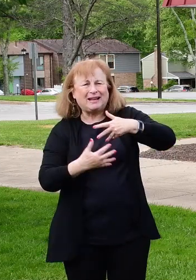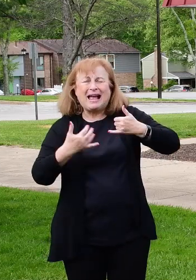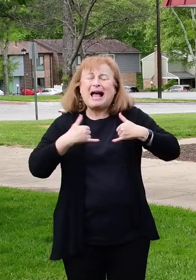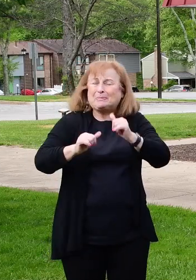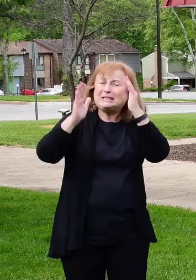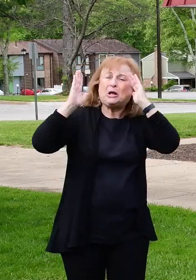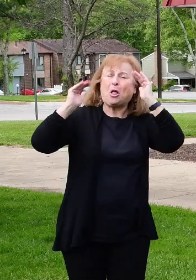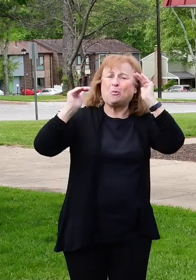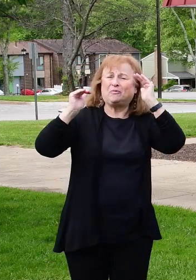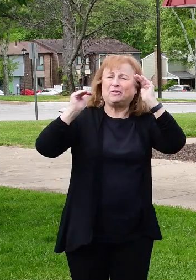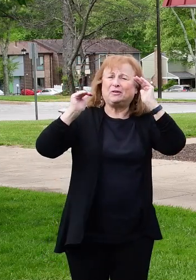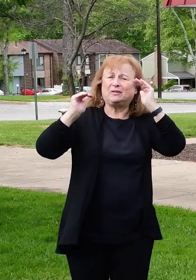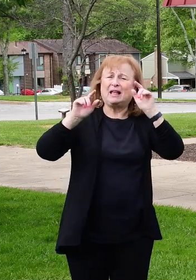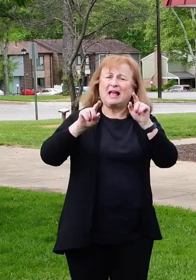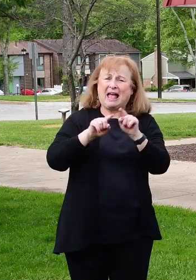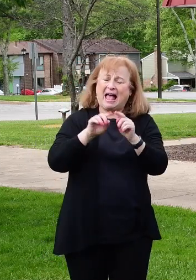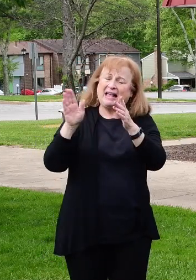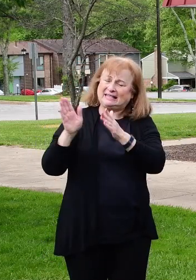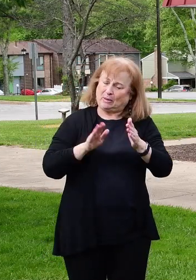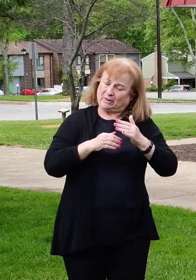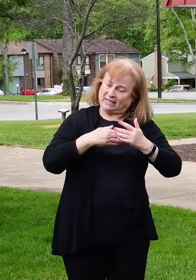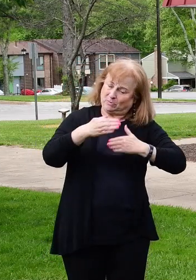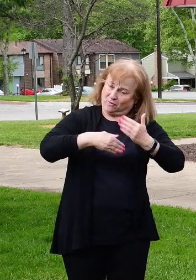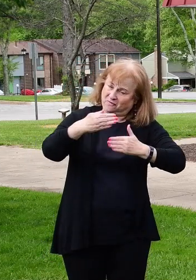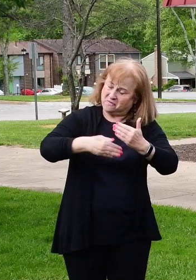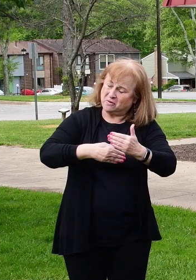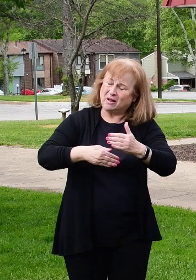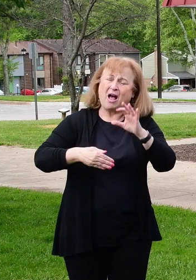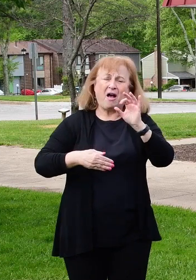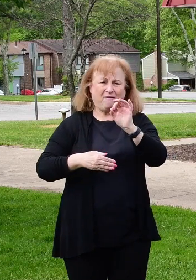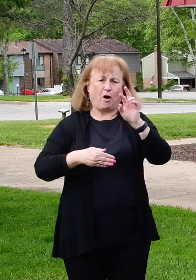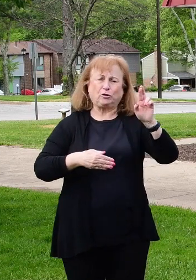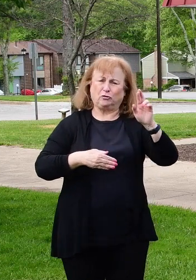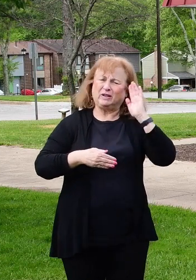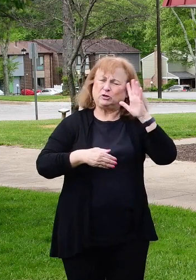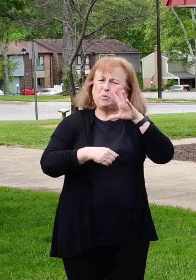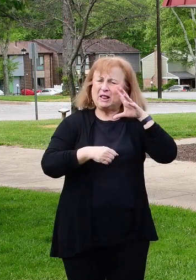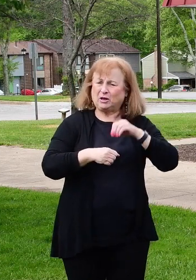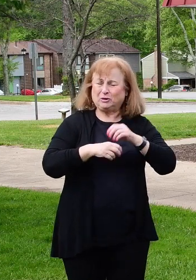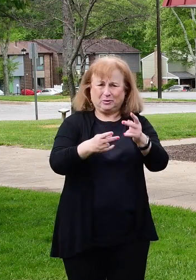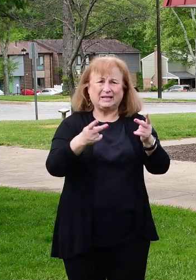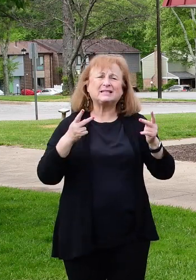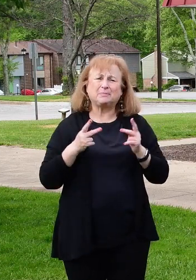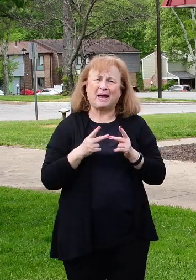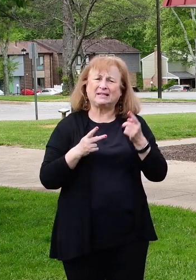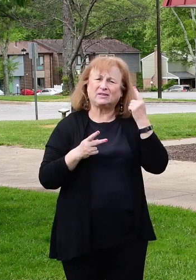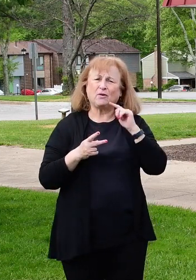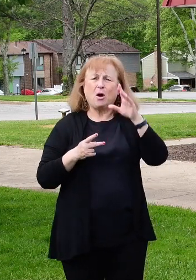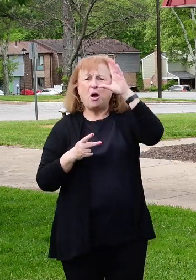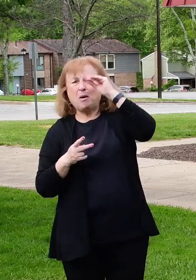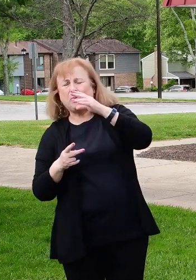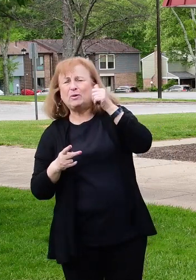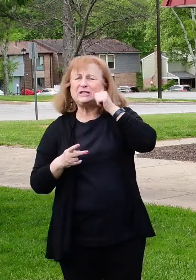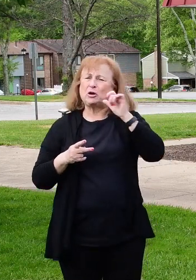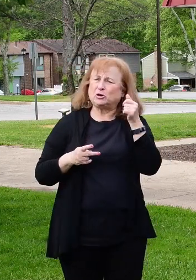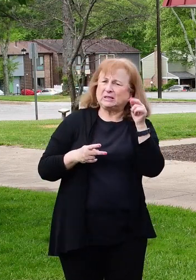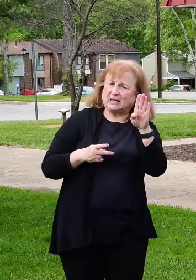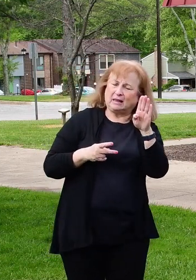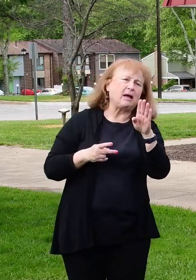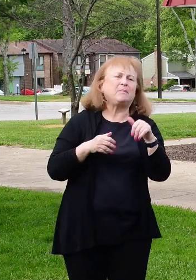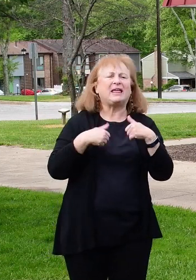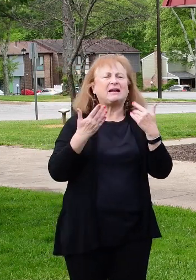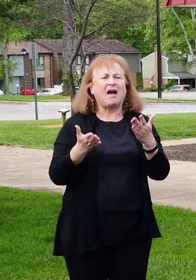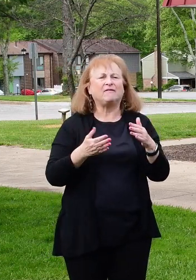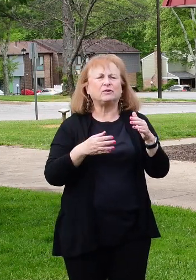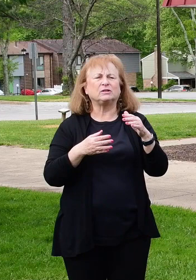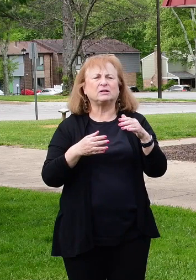still hopeful that as the plans move forward, that Faulkner Ridge will include a space for a Boys and Girls Club, which